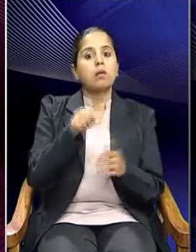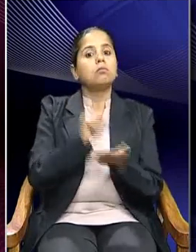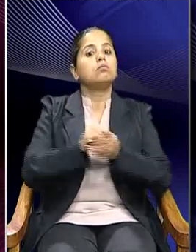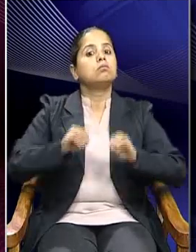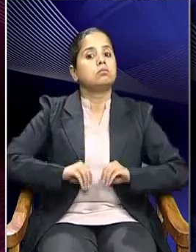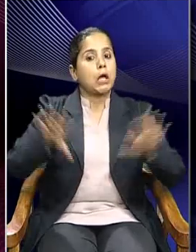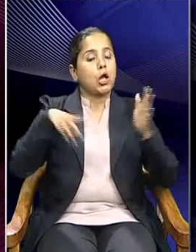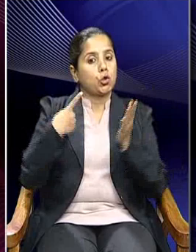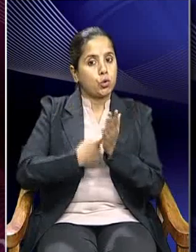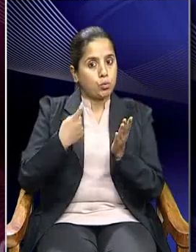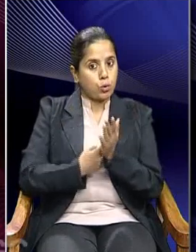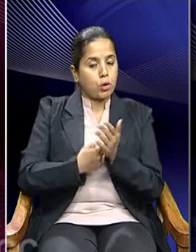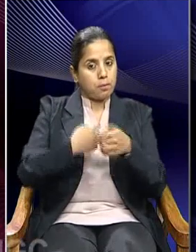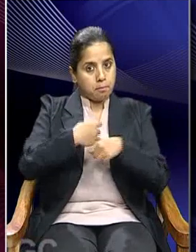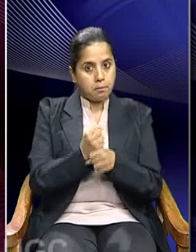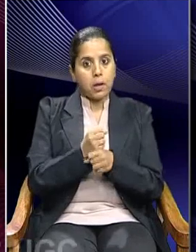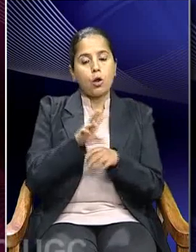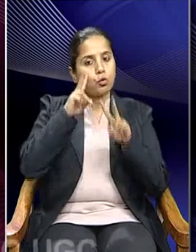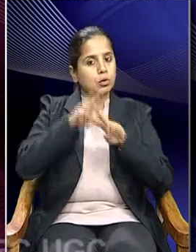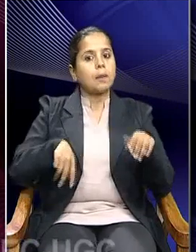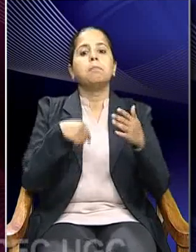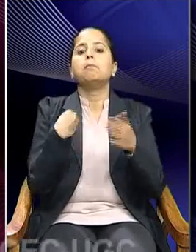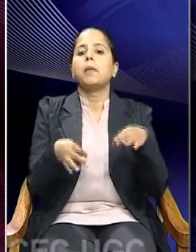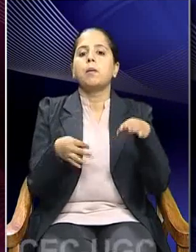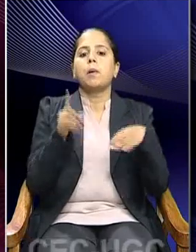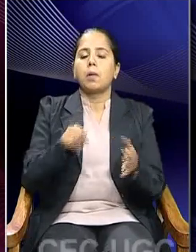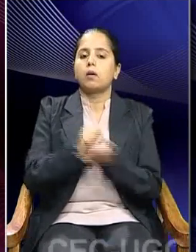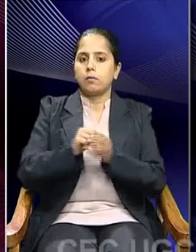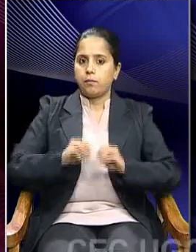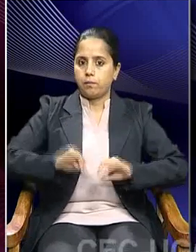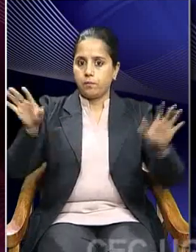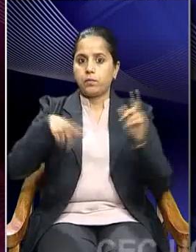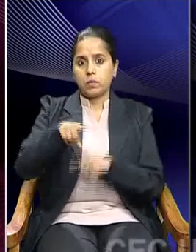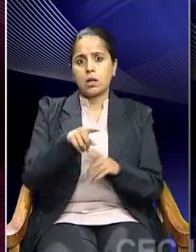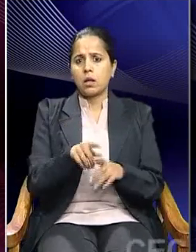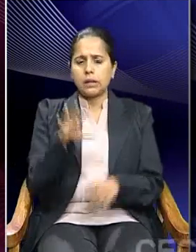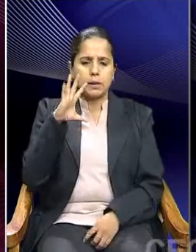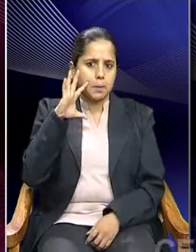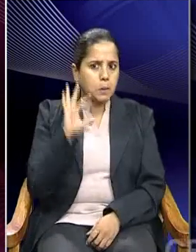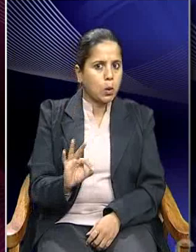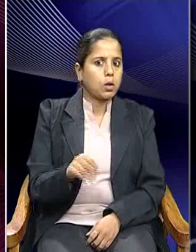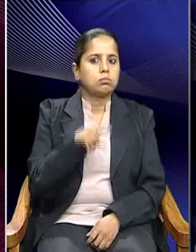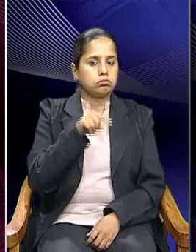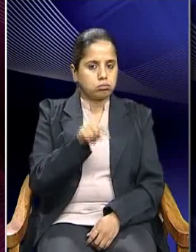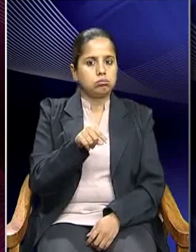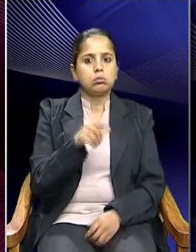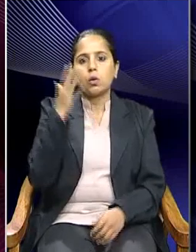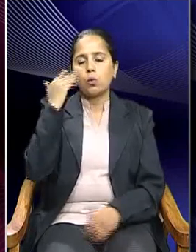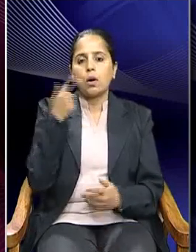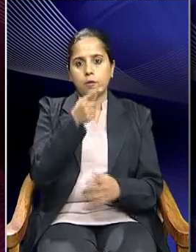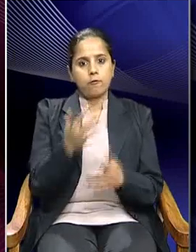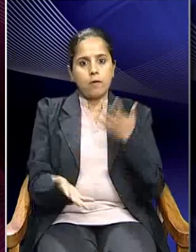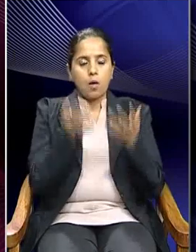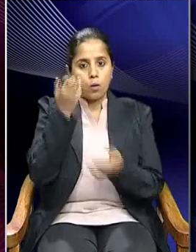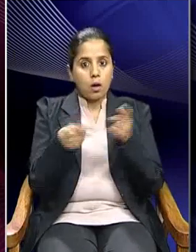a report or a research paper. This is the most crucial part because your finding